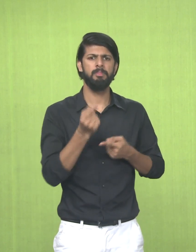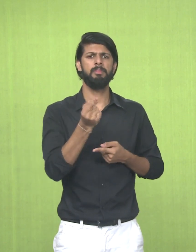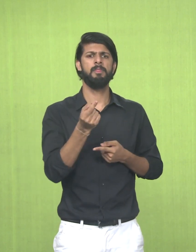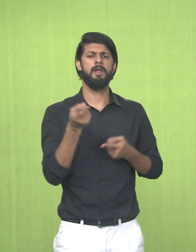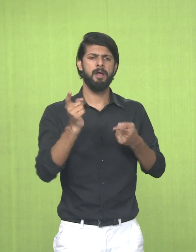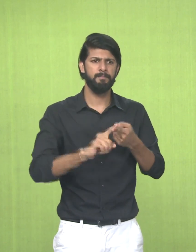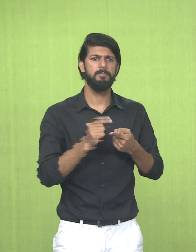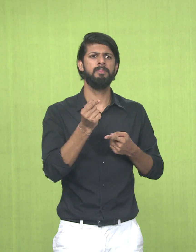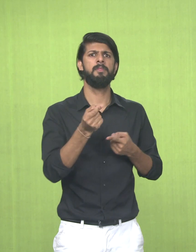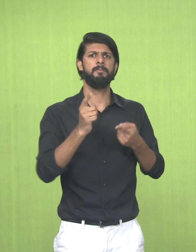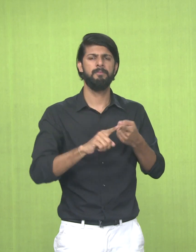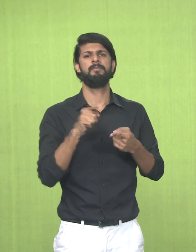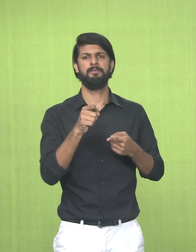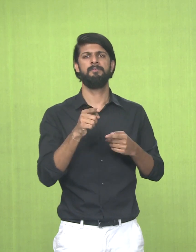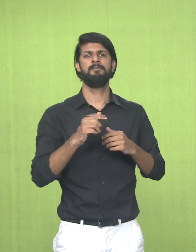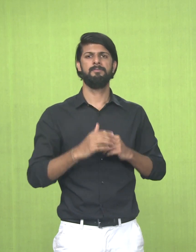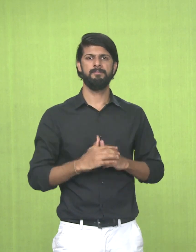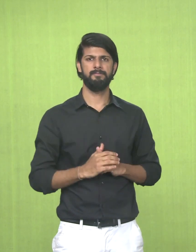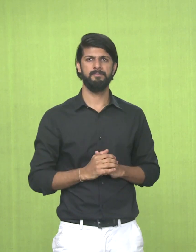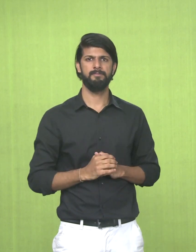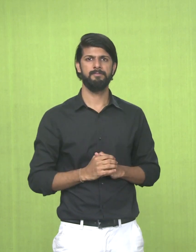Subsequently is what happens after something happens.